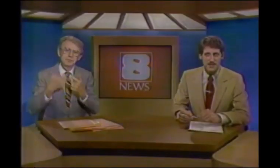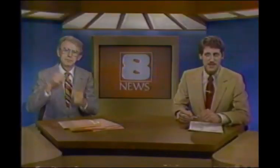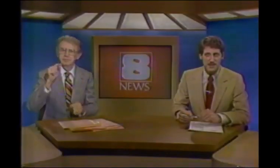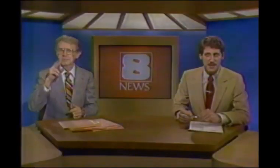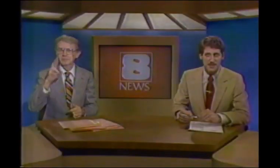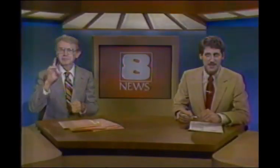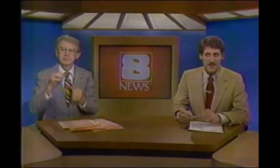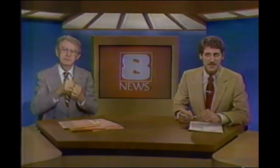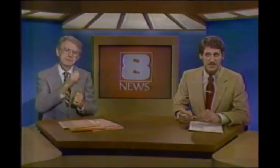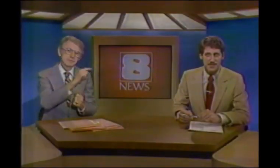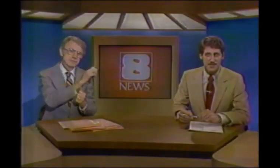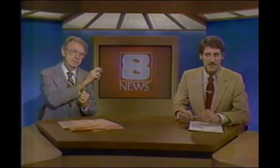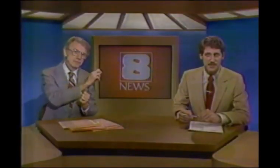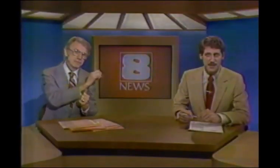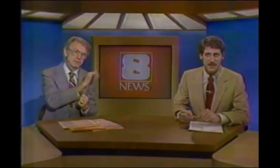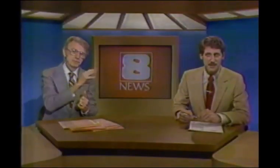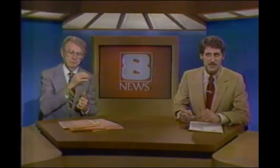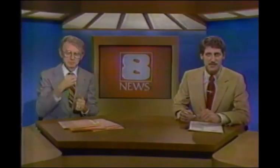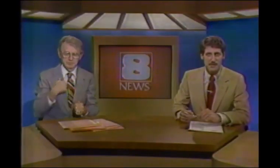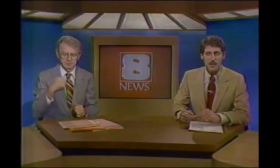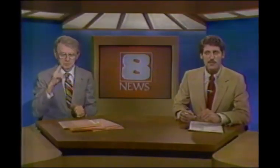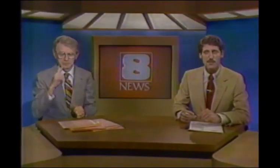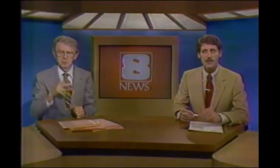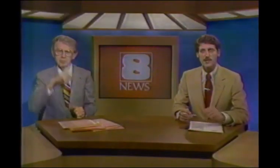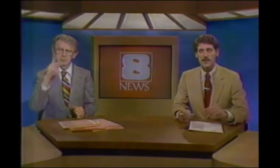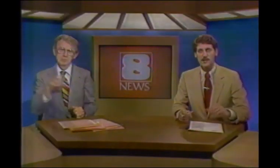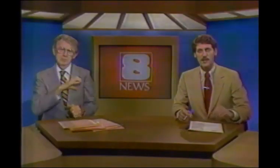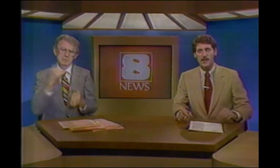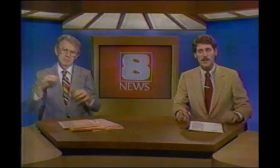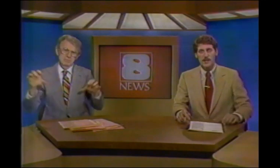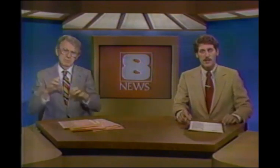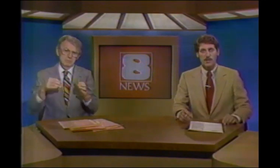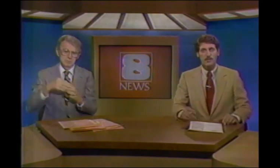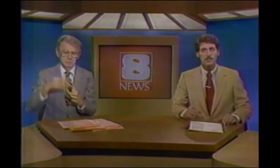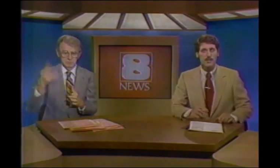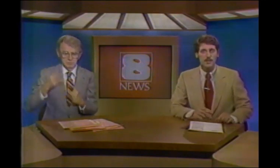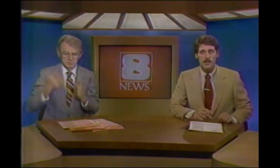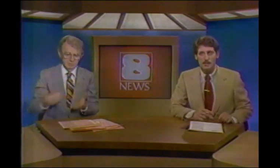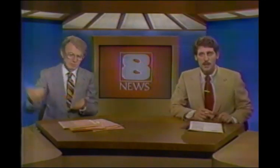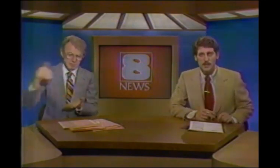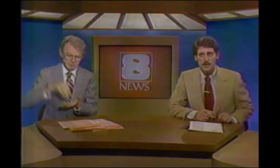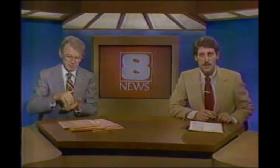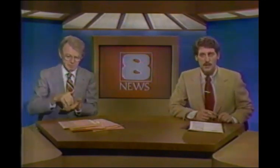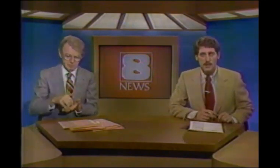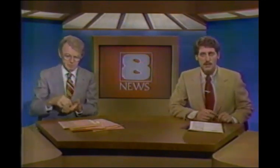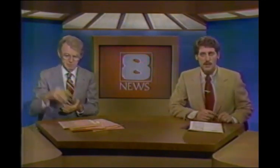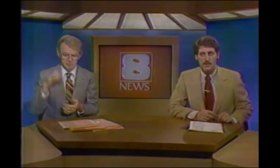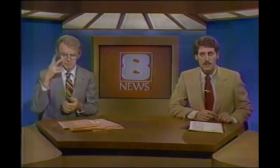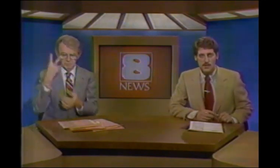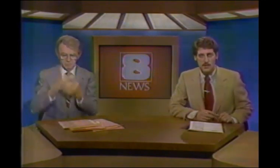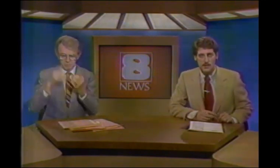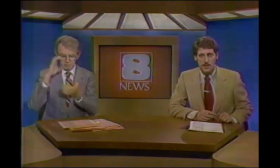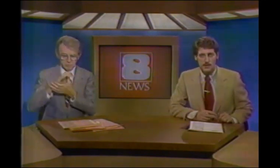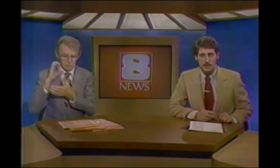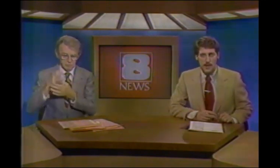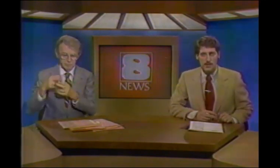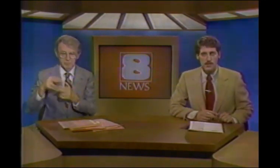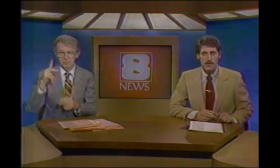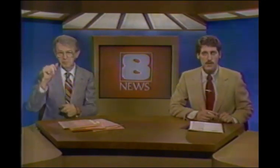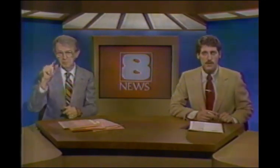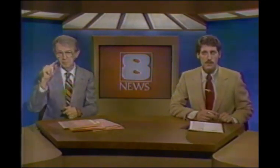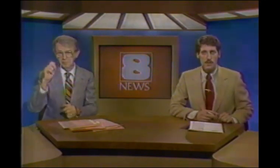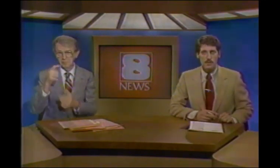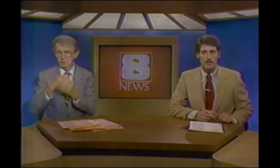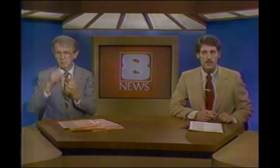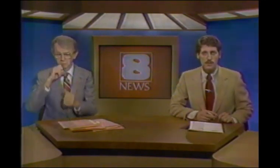Good morning, it's 8:25. This is News 8. I'm Steve Irmo, and with me is Hank Stack. Portland police are bearing down on prostitution again. The managers